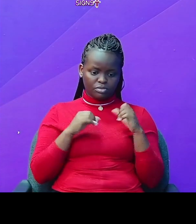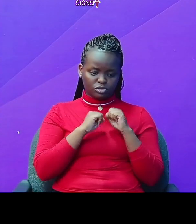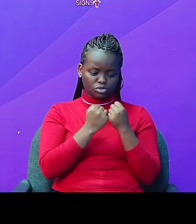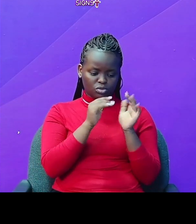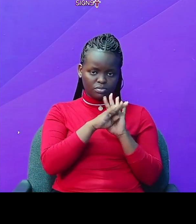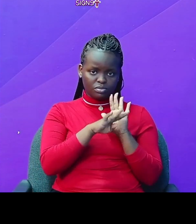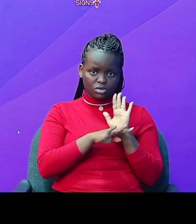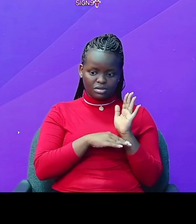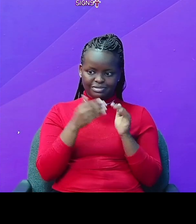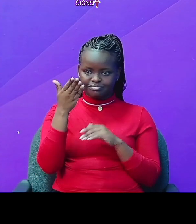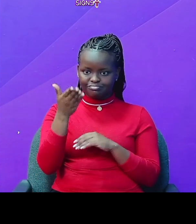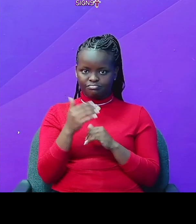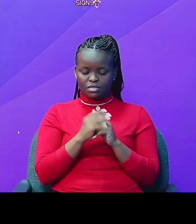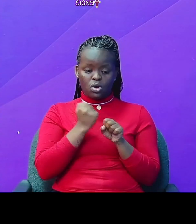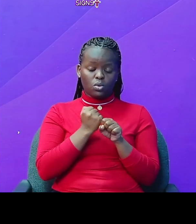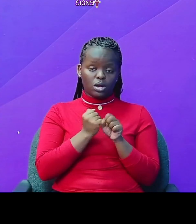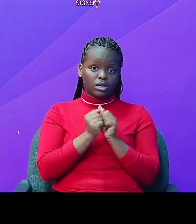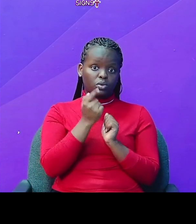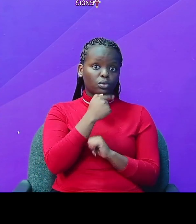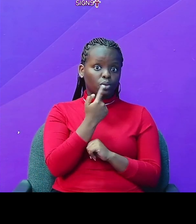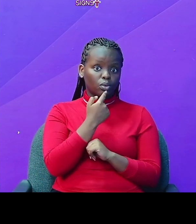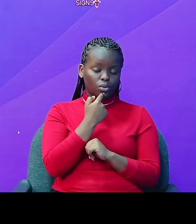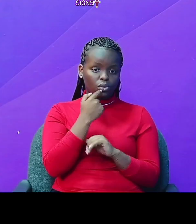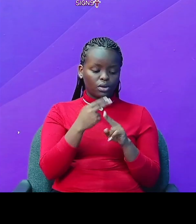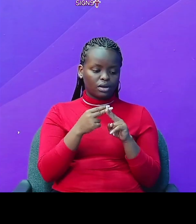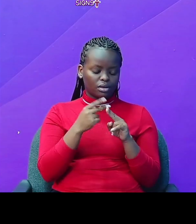programs are, we are working with what we call